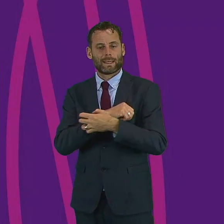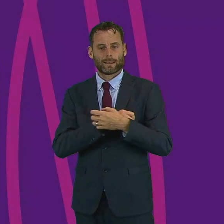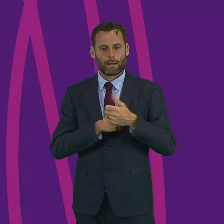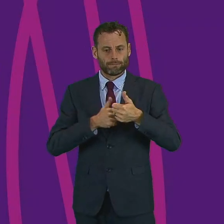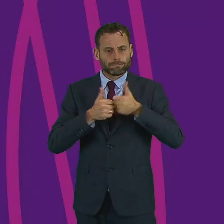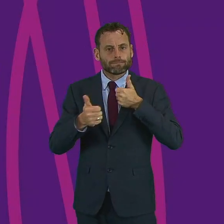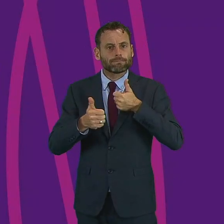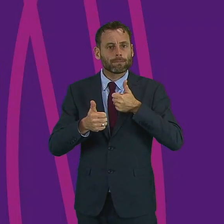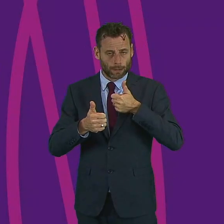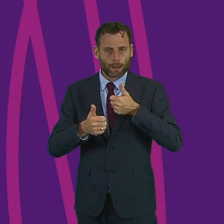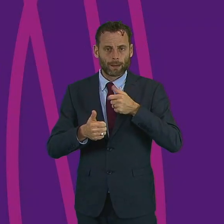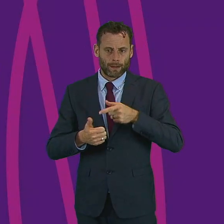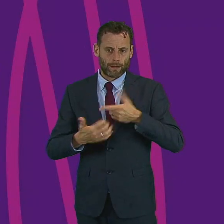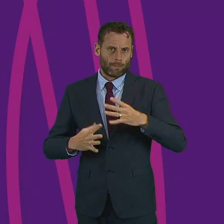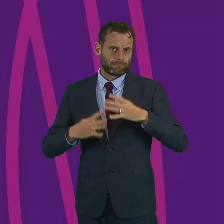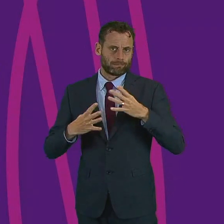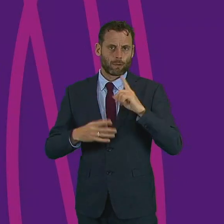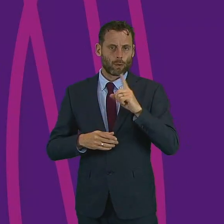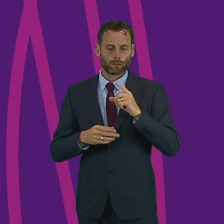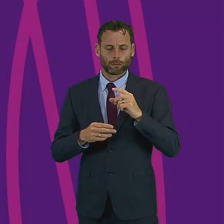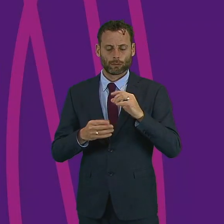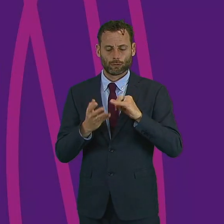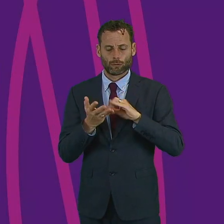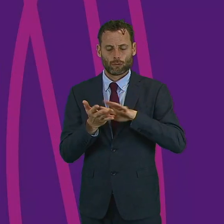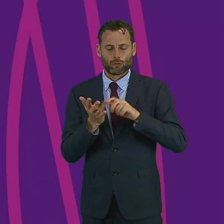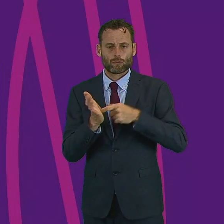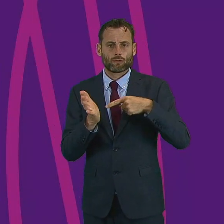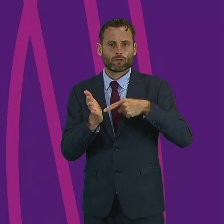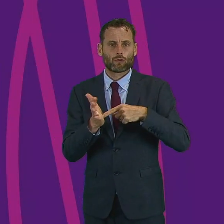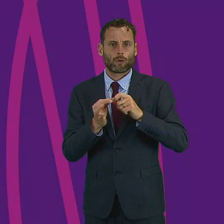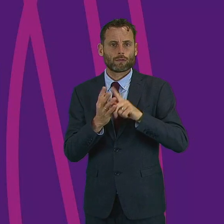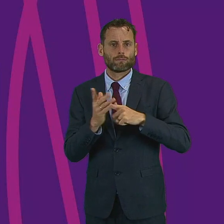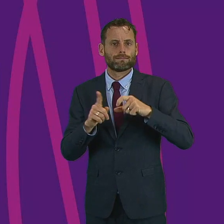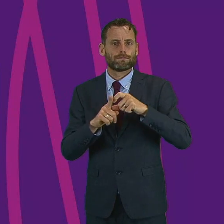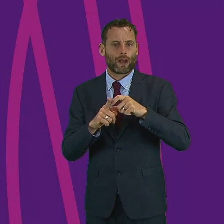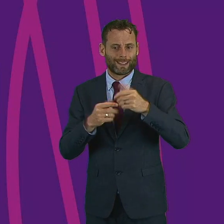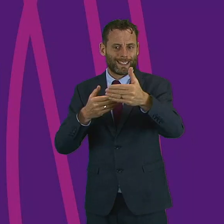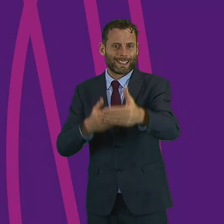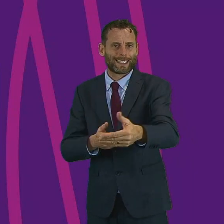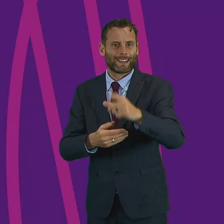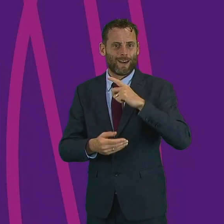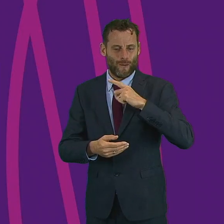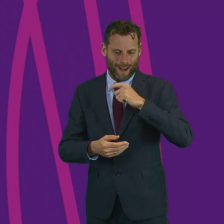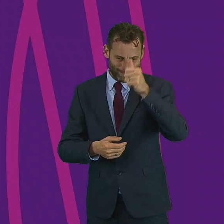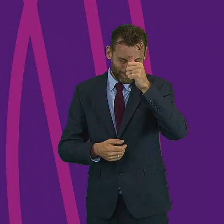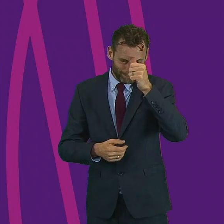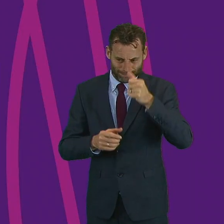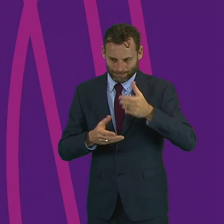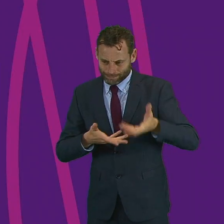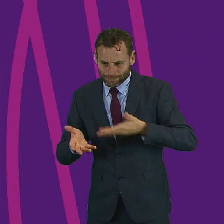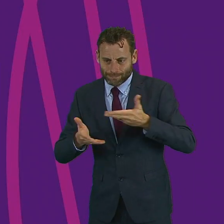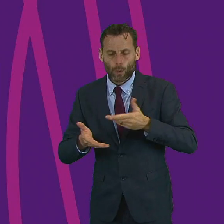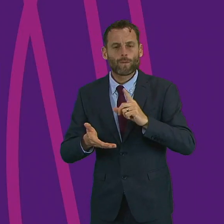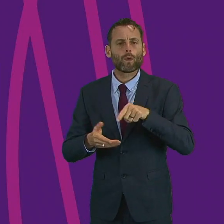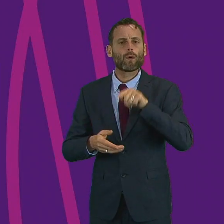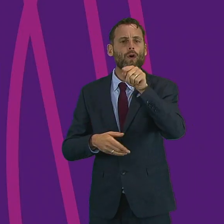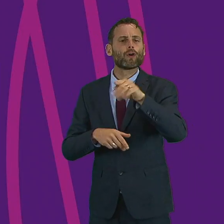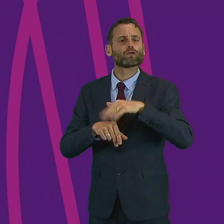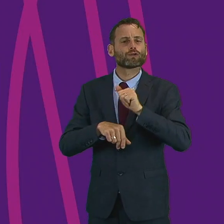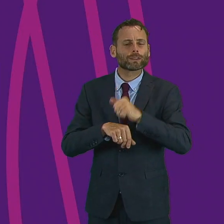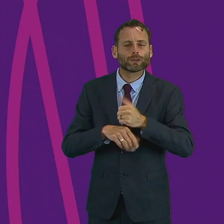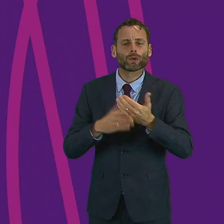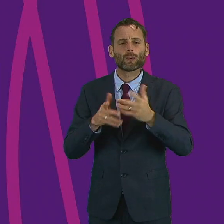hope, create high-quality jobs and enable a sustained recovery. That programme includes £25 million for the Growing the Tay